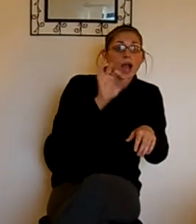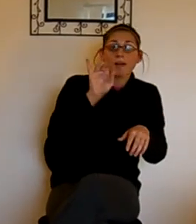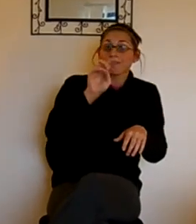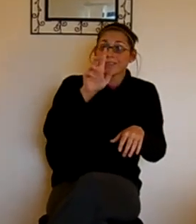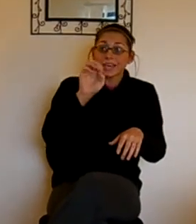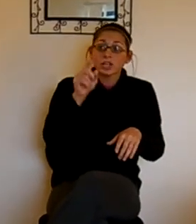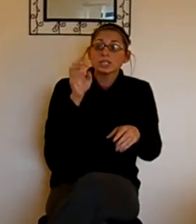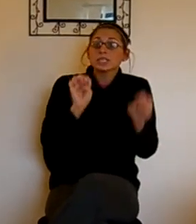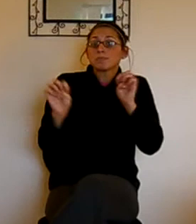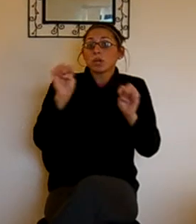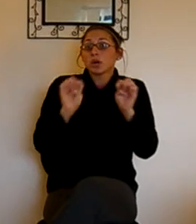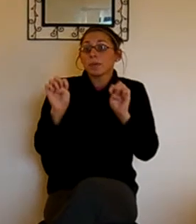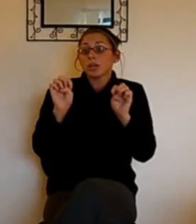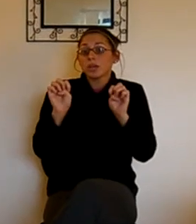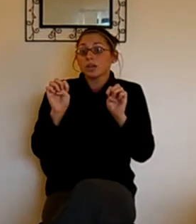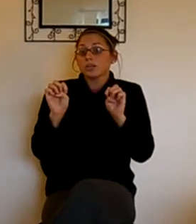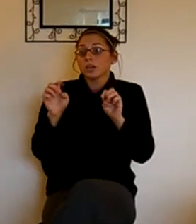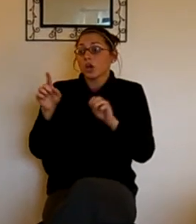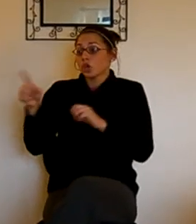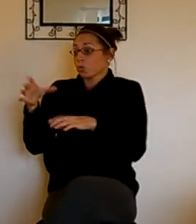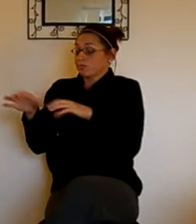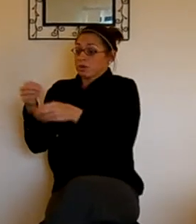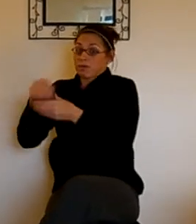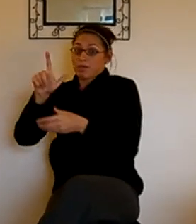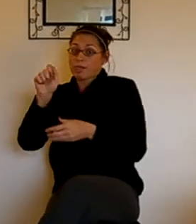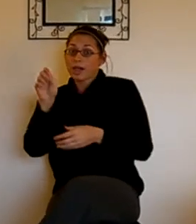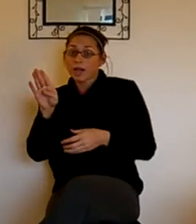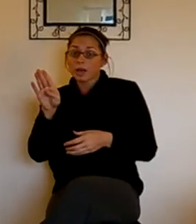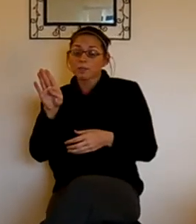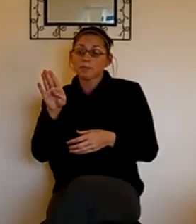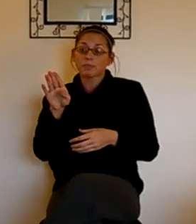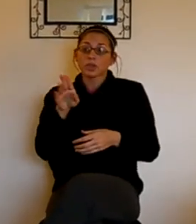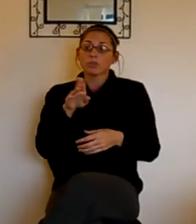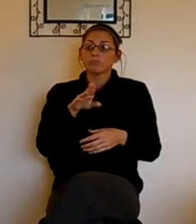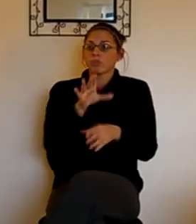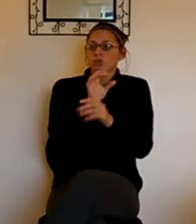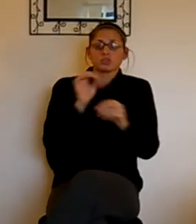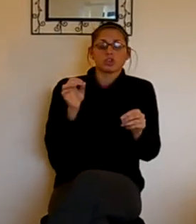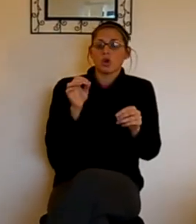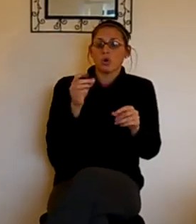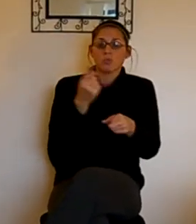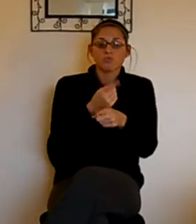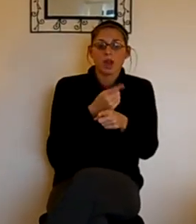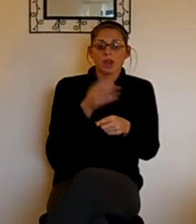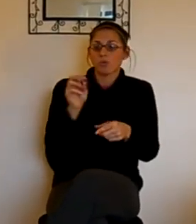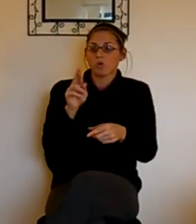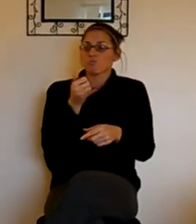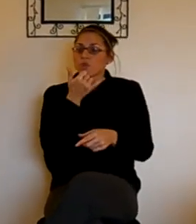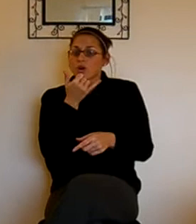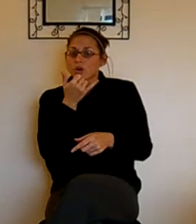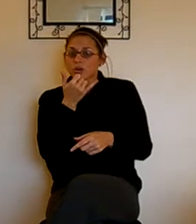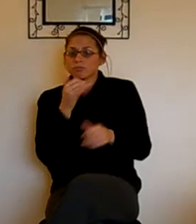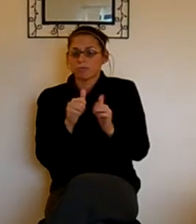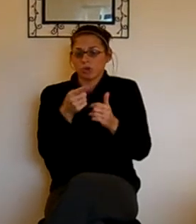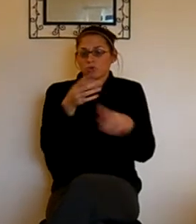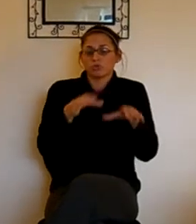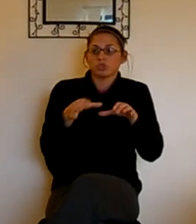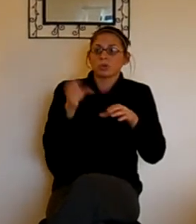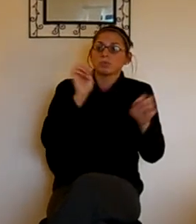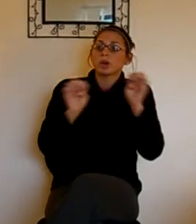it might be something that you conduct in the lab. And there's no right or wrong as to how you come up with the experiment, but there's definitely a couple different factors